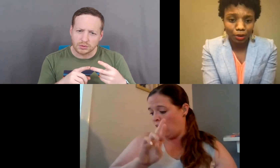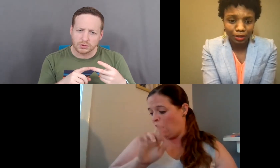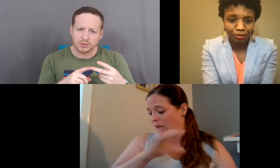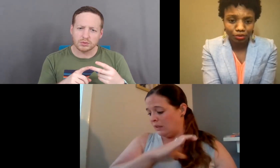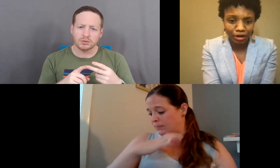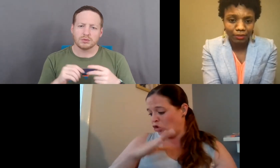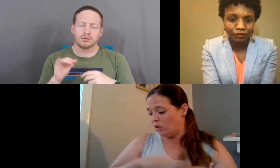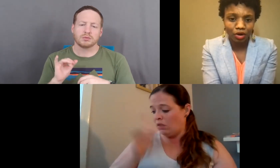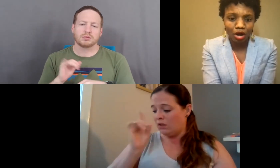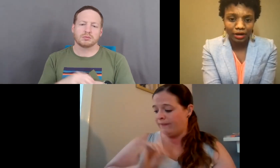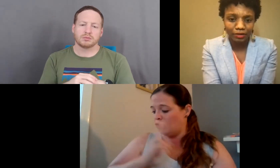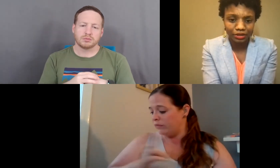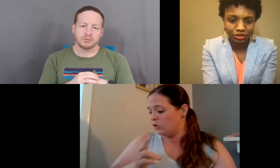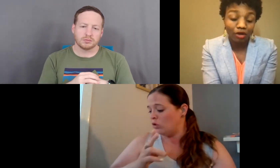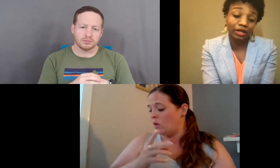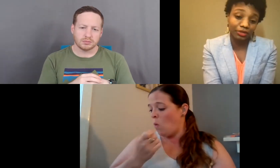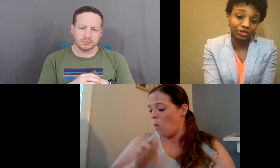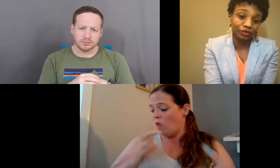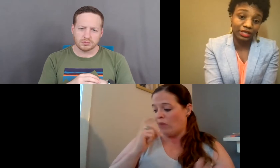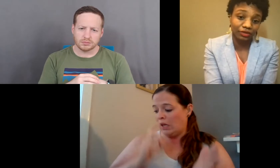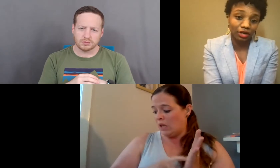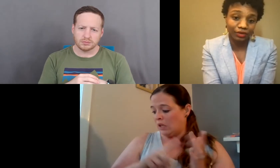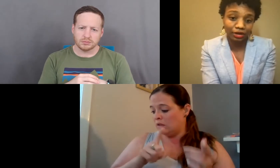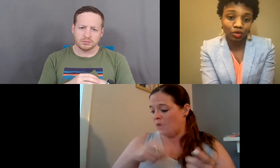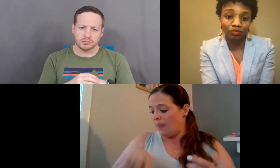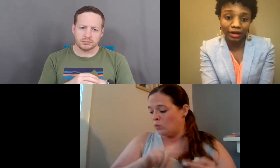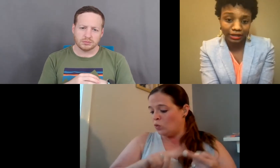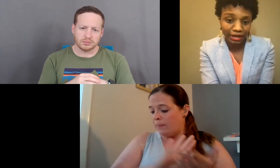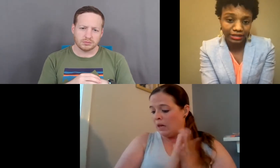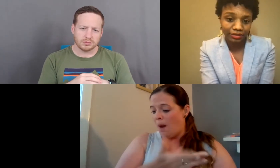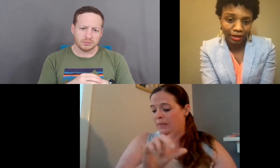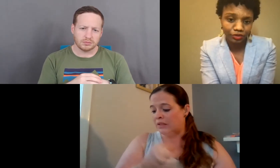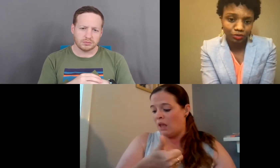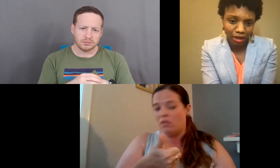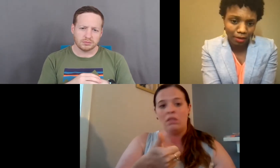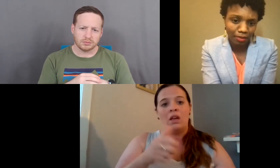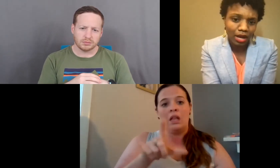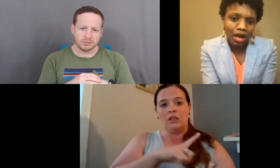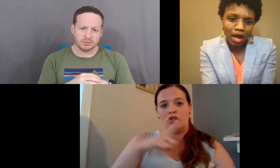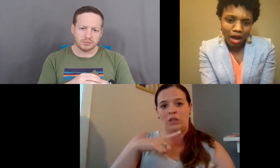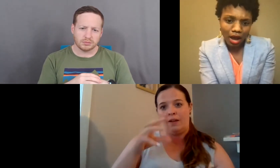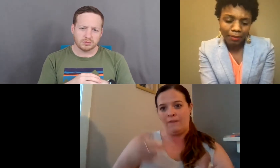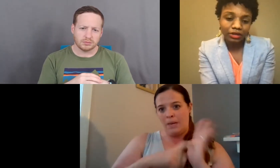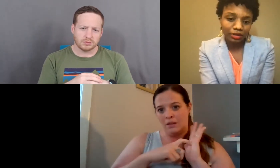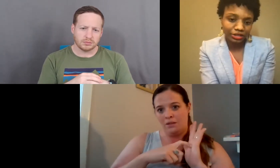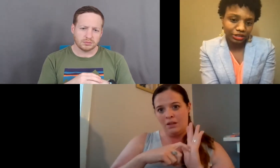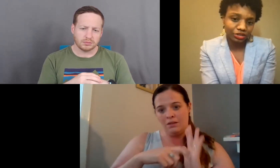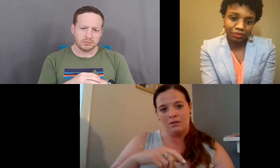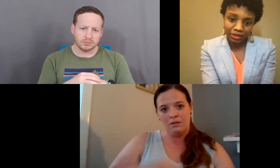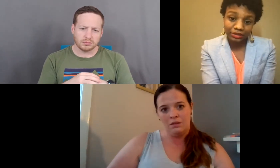permanent program for RI Commission for the Deaf and Hard of Hearing, or recognizing them to become another legislature's